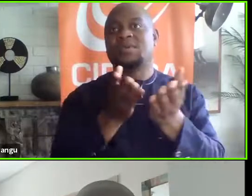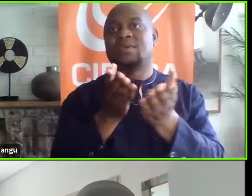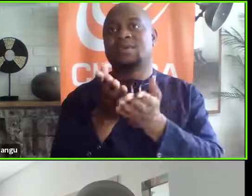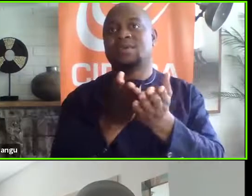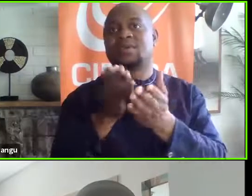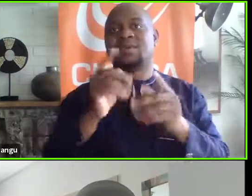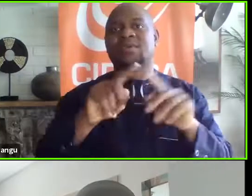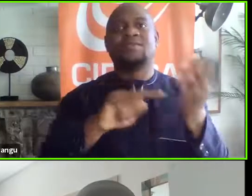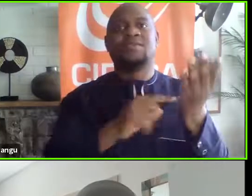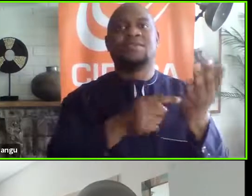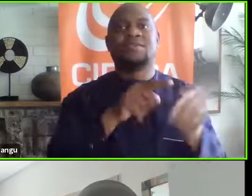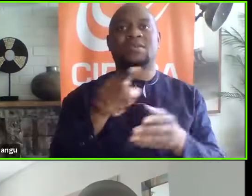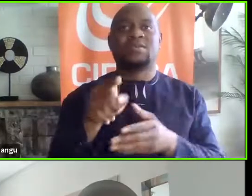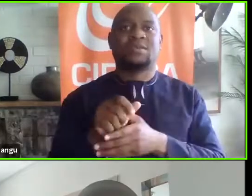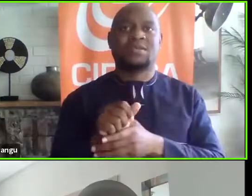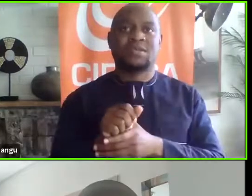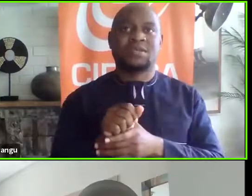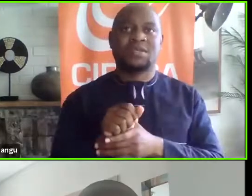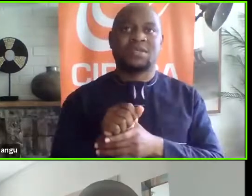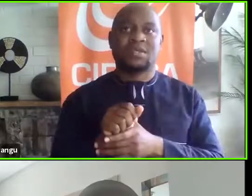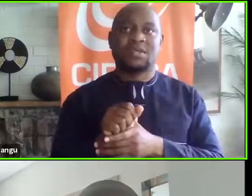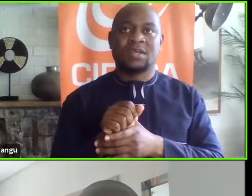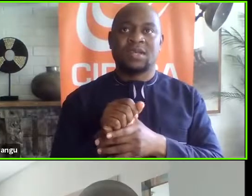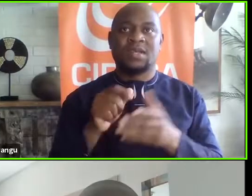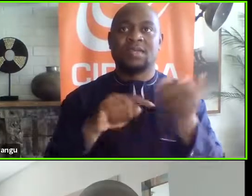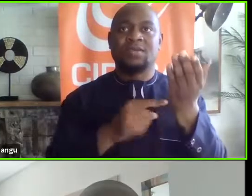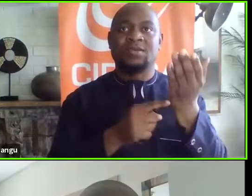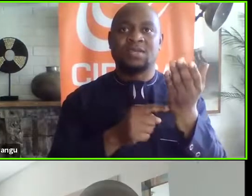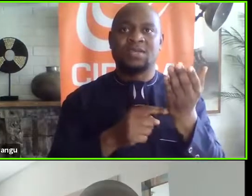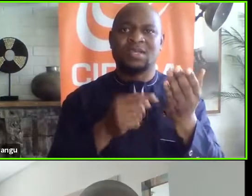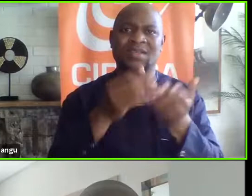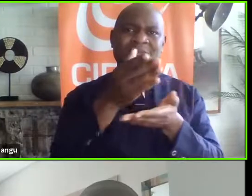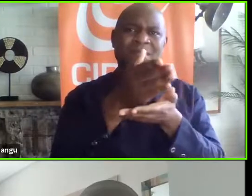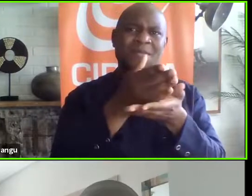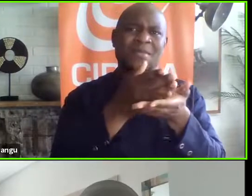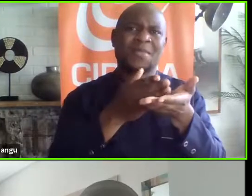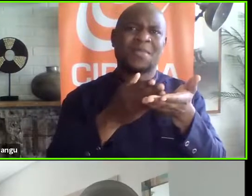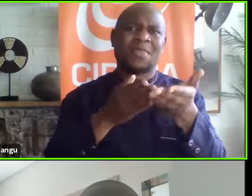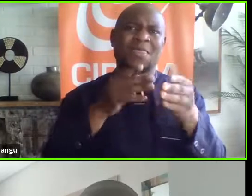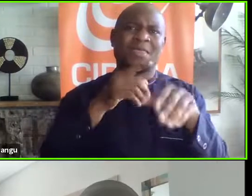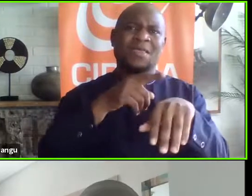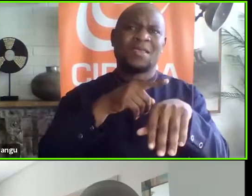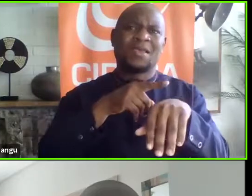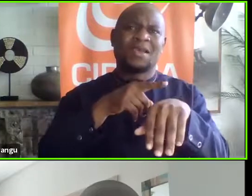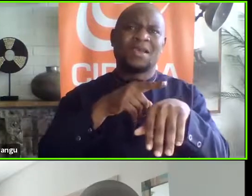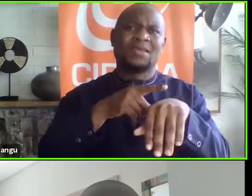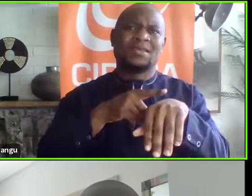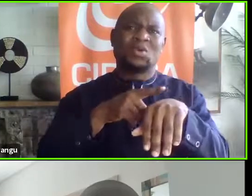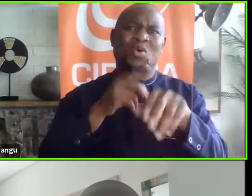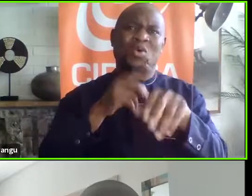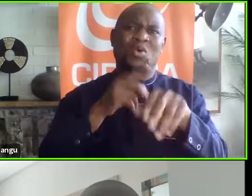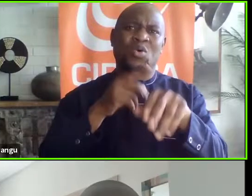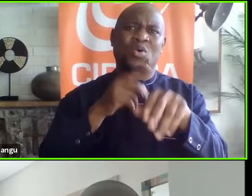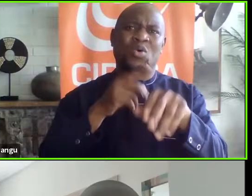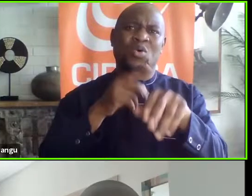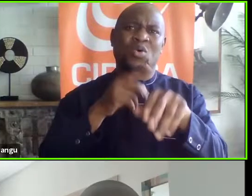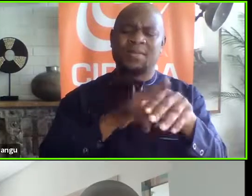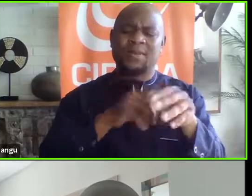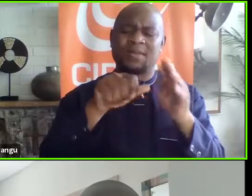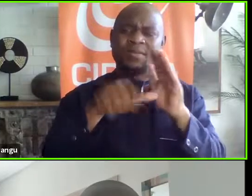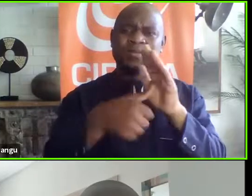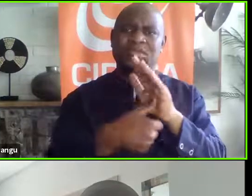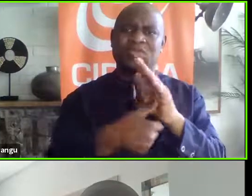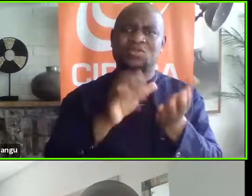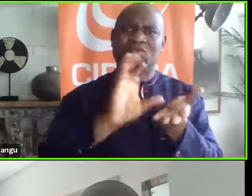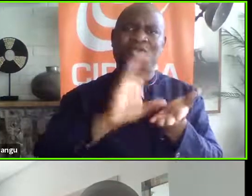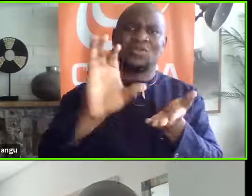for the benefit of our people with disabilities. So a part of at